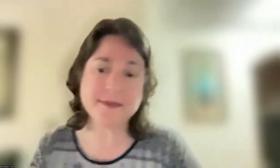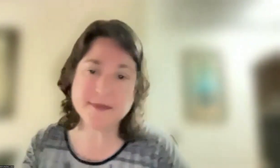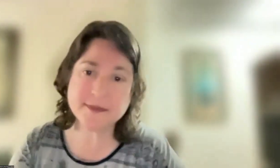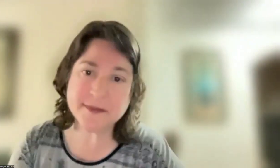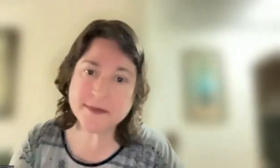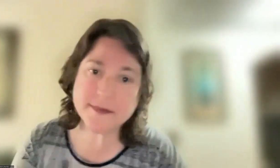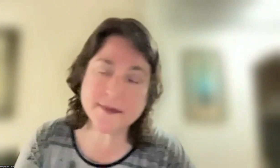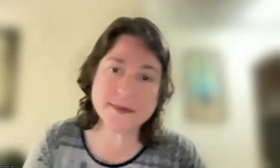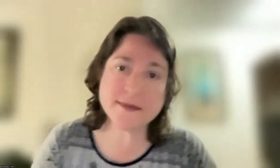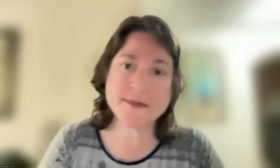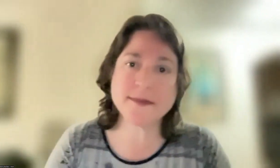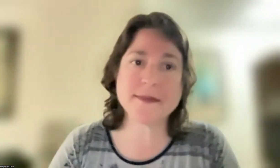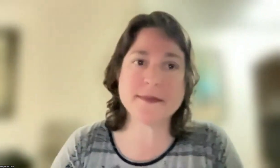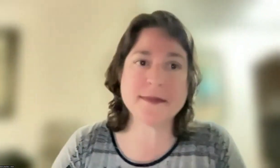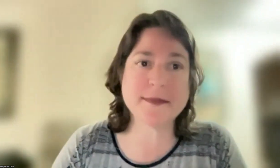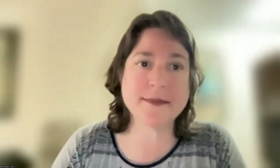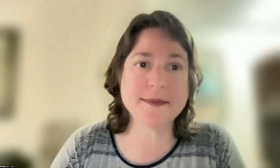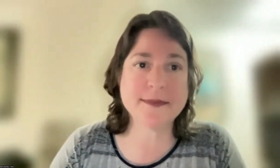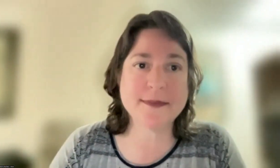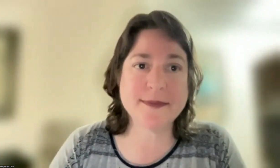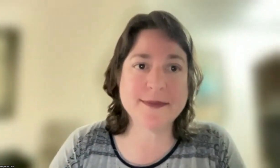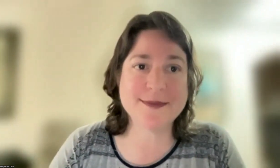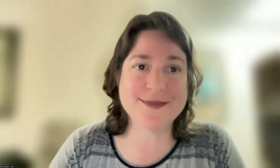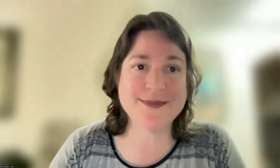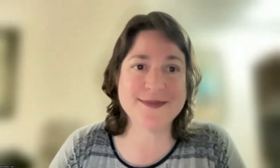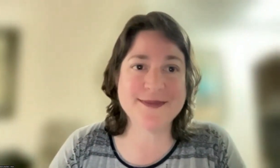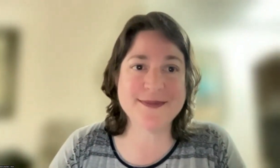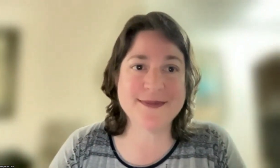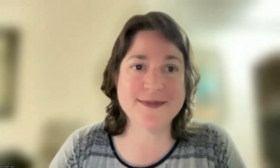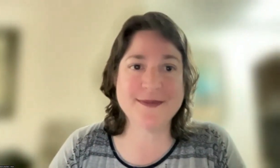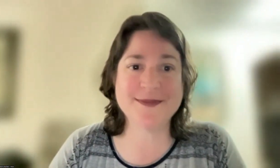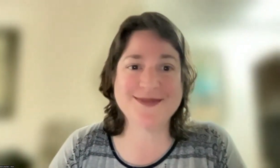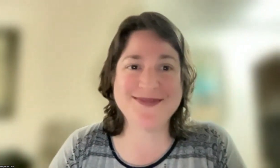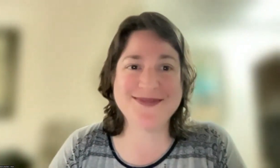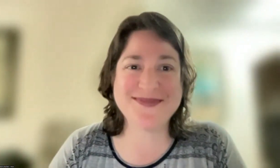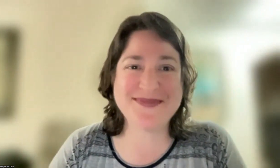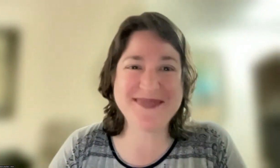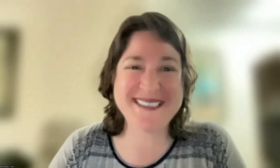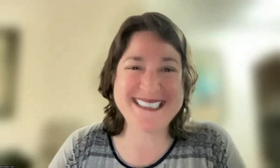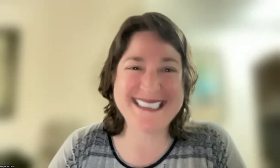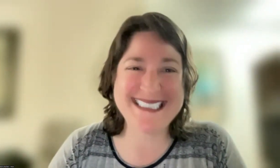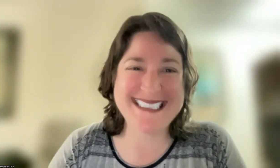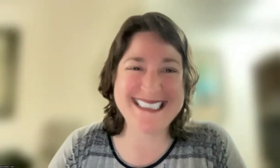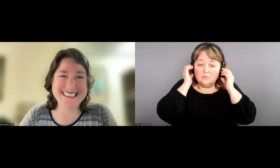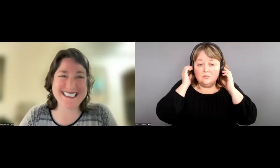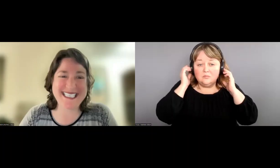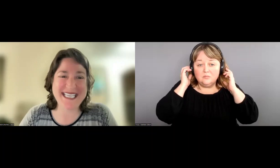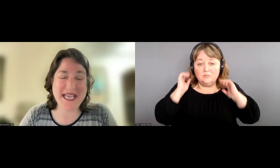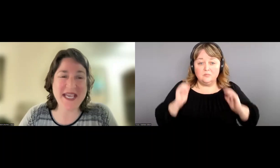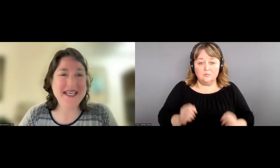You're nice in the morning, oh, you're nice in the morning.